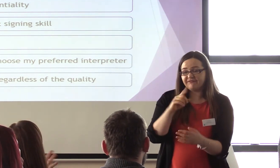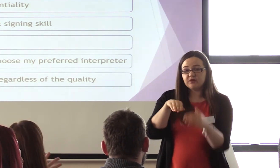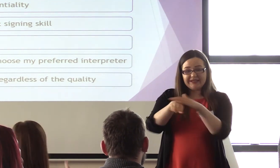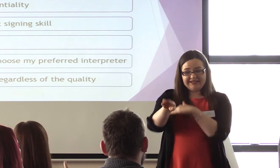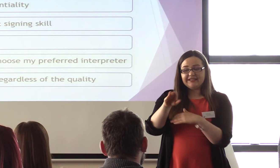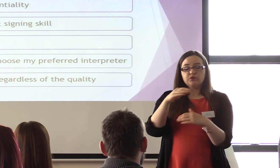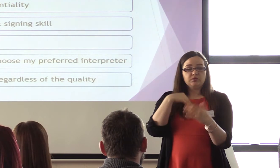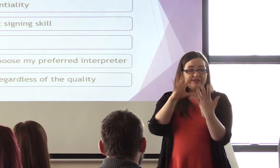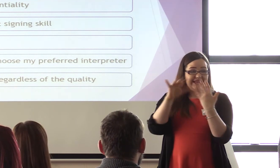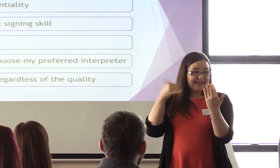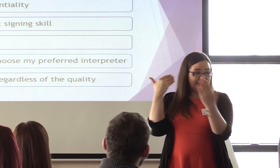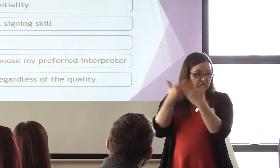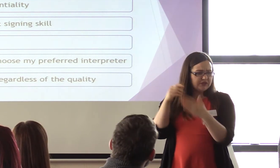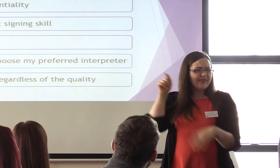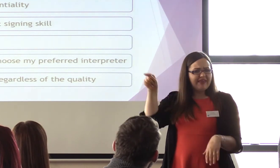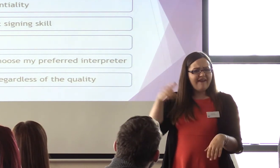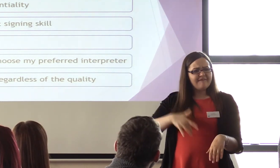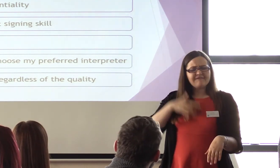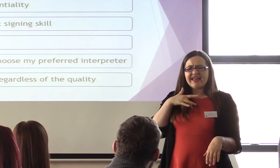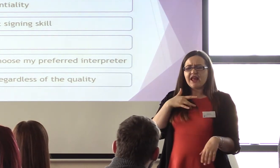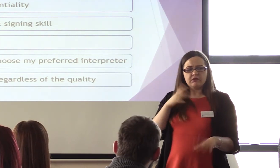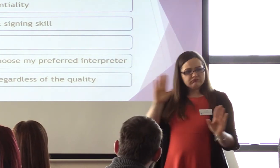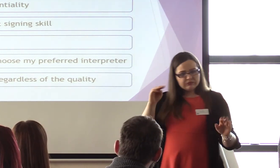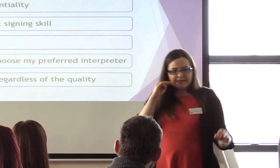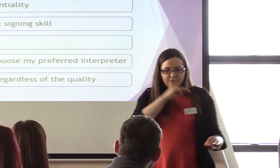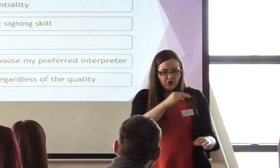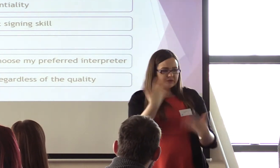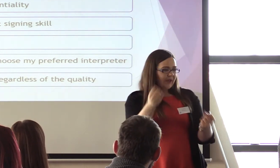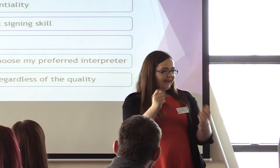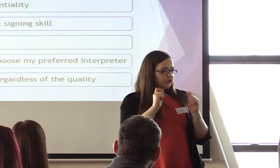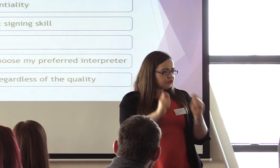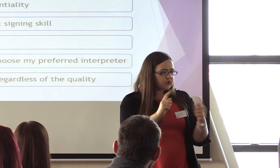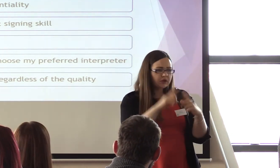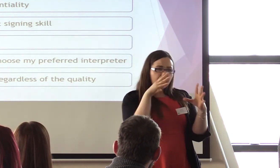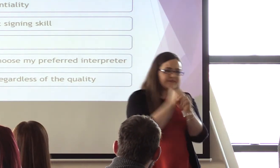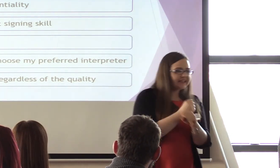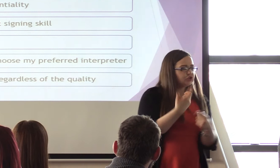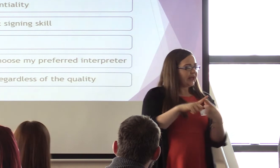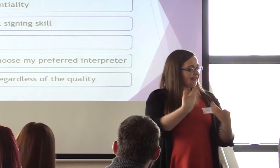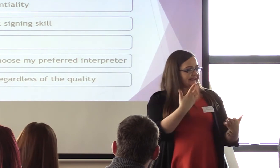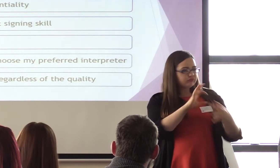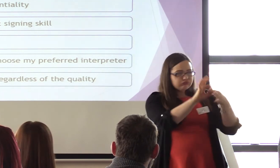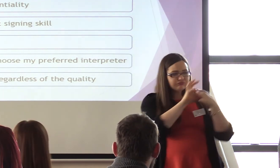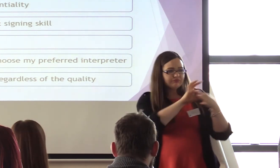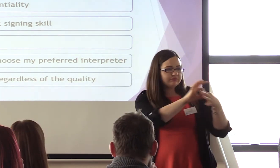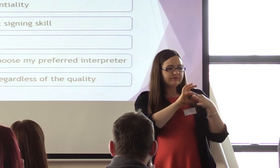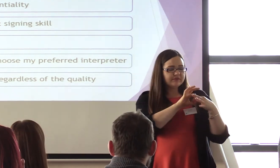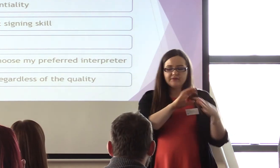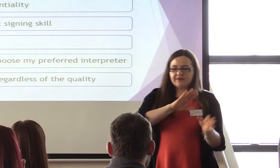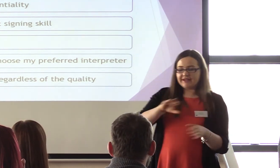27 deaf people from the research over the years. They felt that the most important attribute was trust and confidentiality with